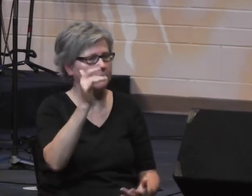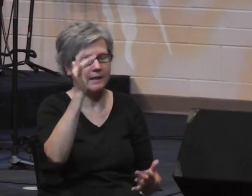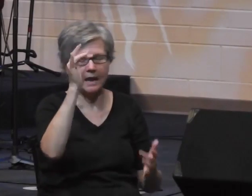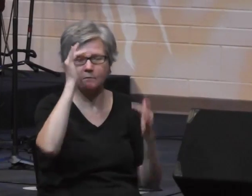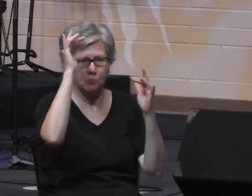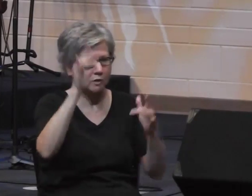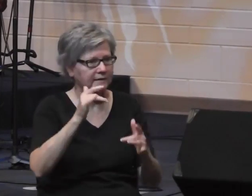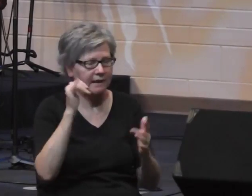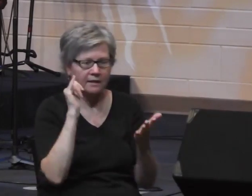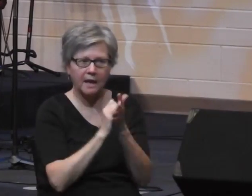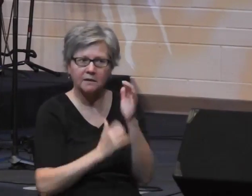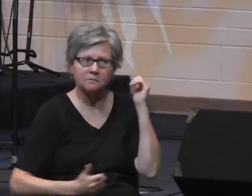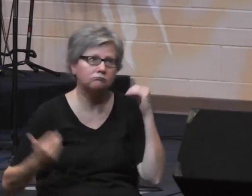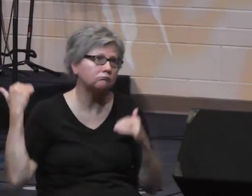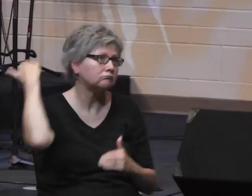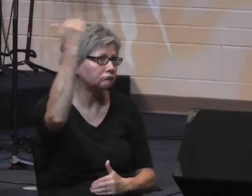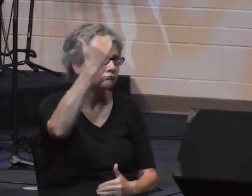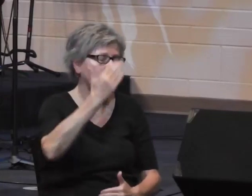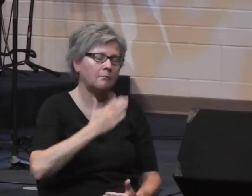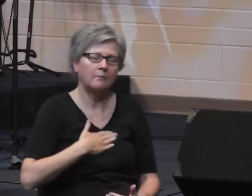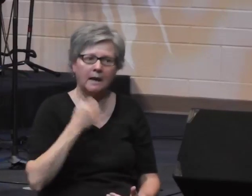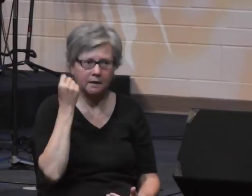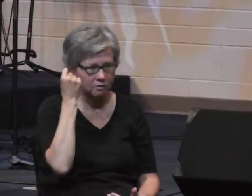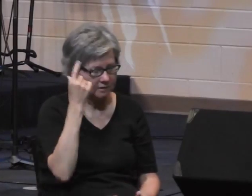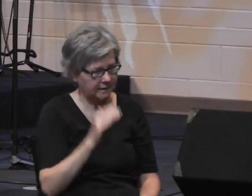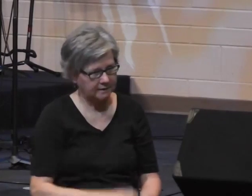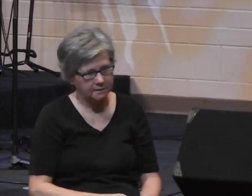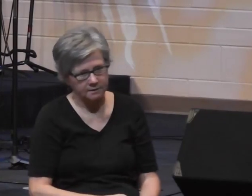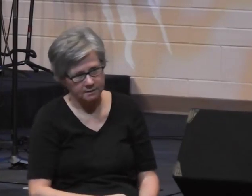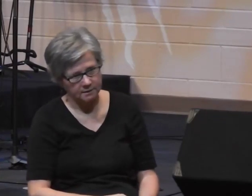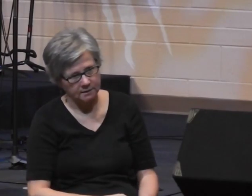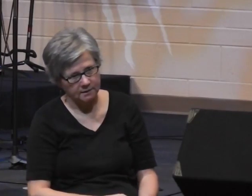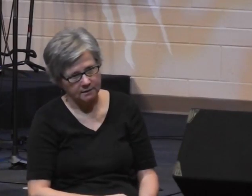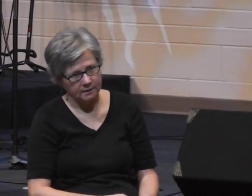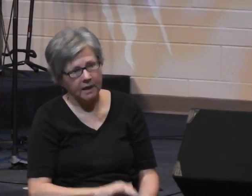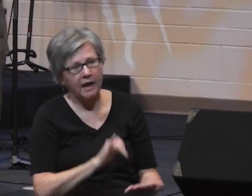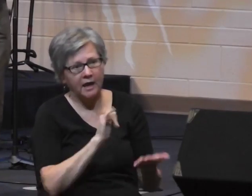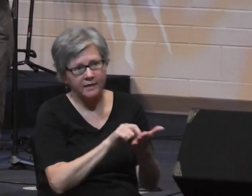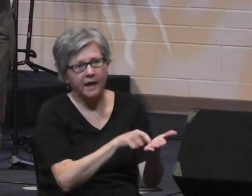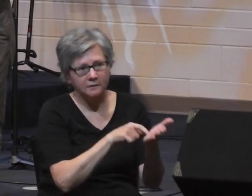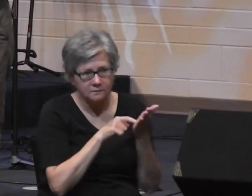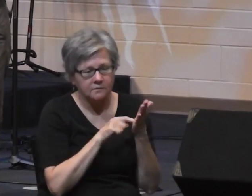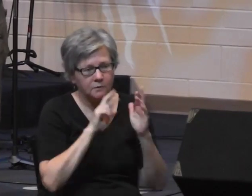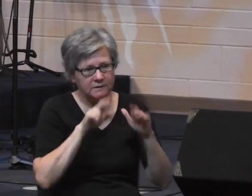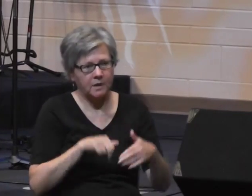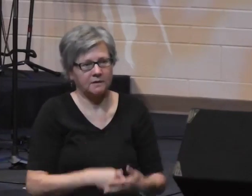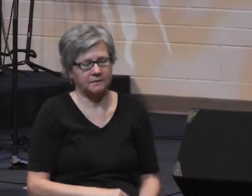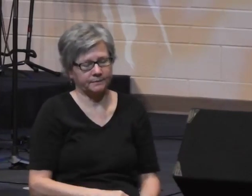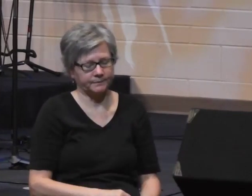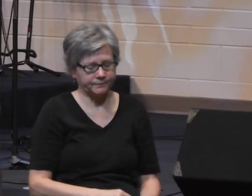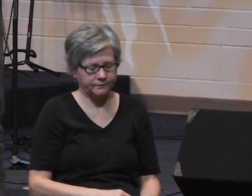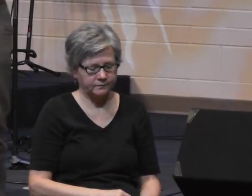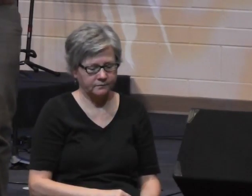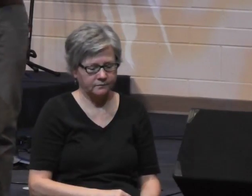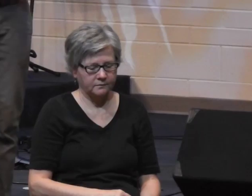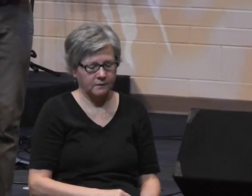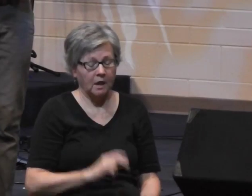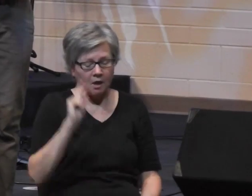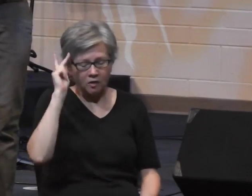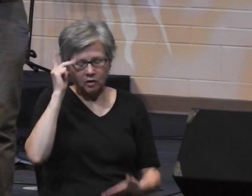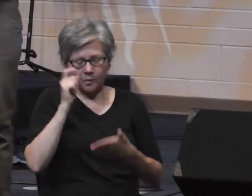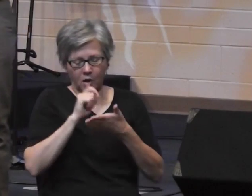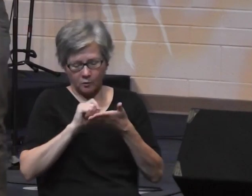beyond our comprehension, that's what causes a response. Paul tries to capture it. He writes